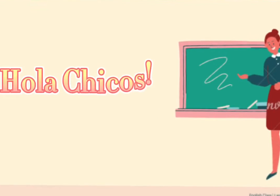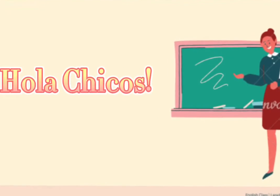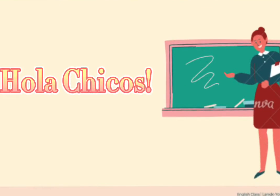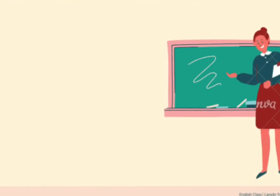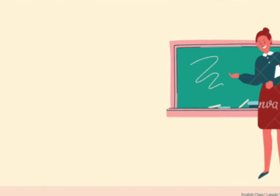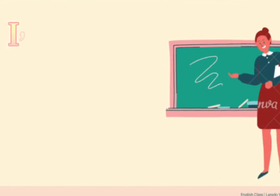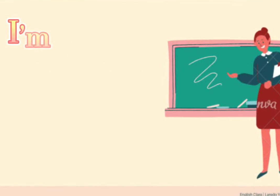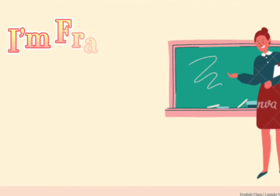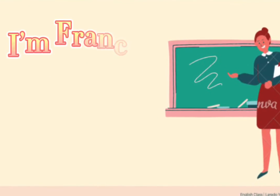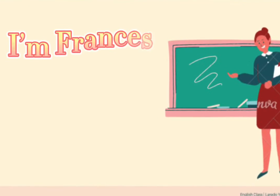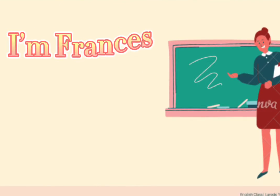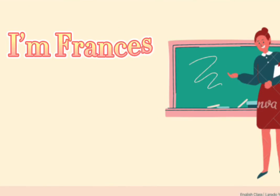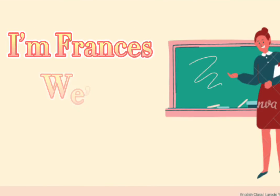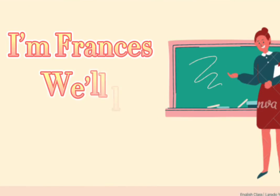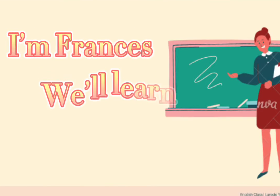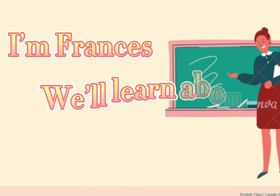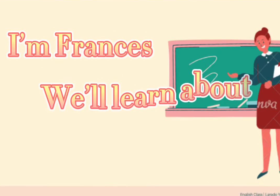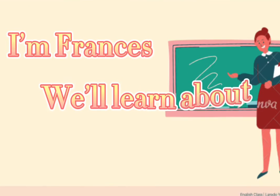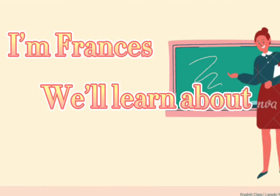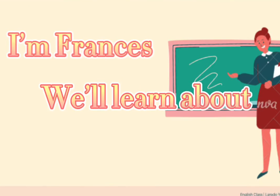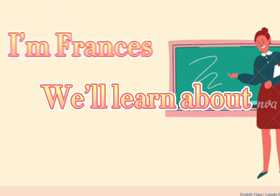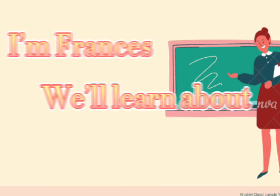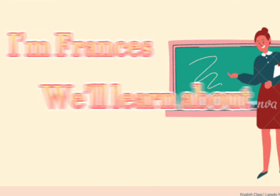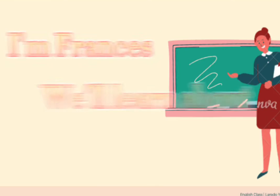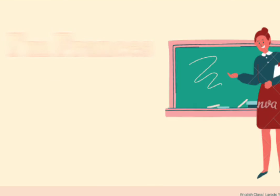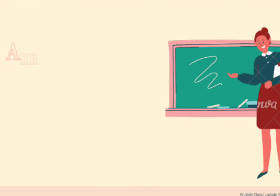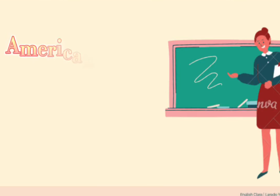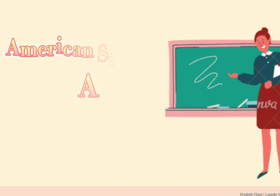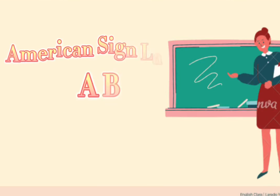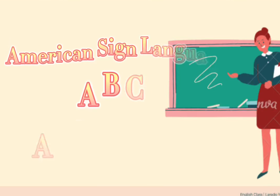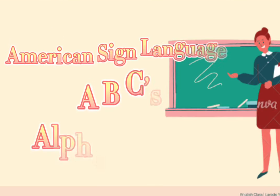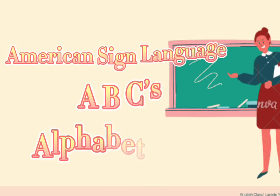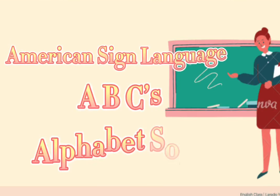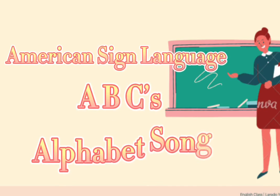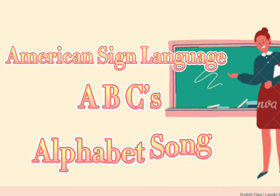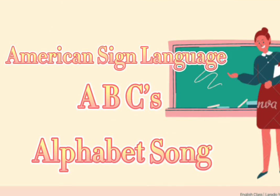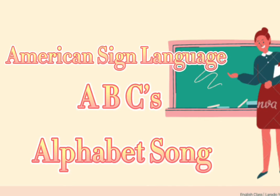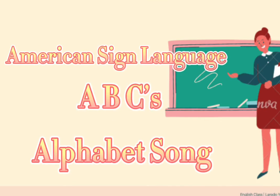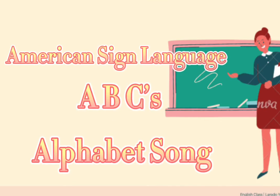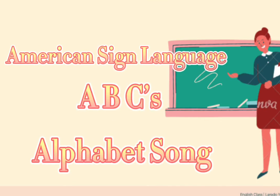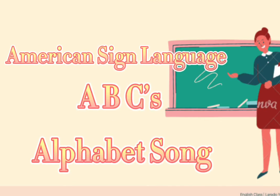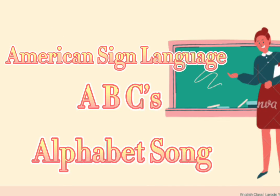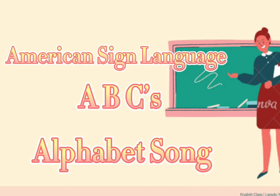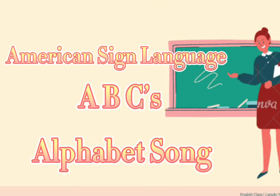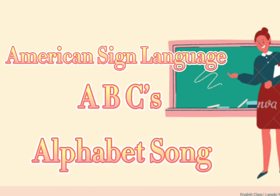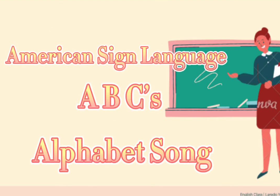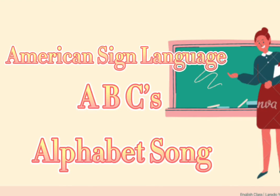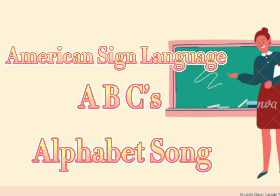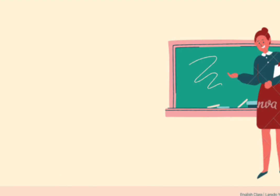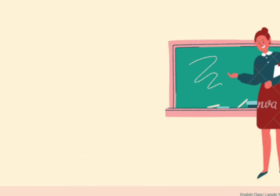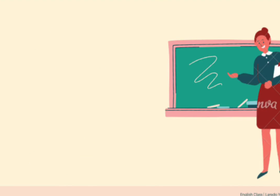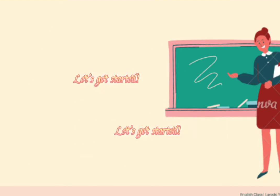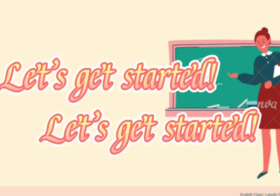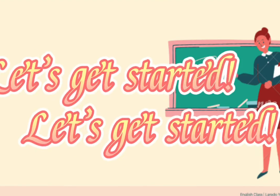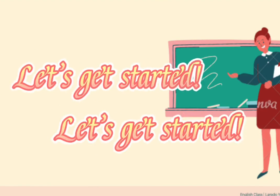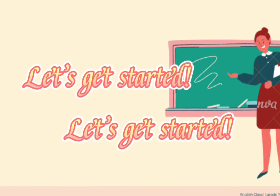chicos! I'm Francis and today we will be learning about the ASL ABCs and alphabet song. Let's